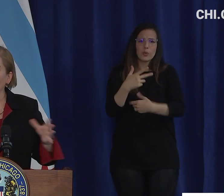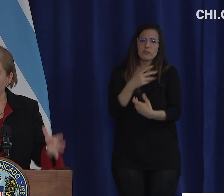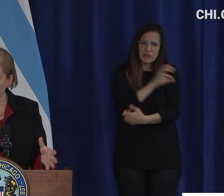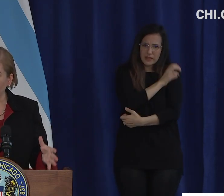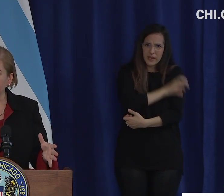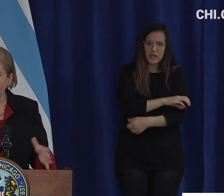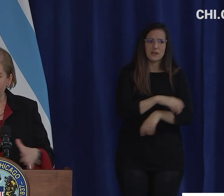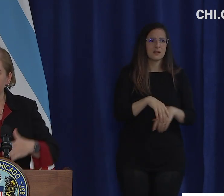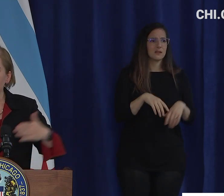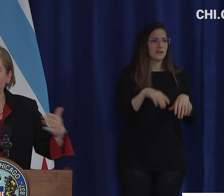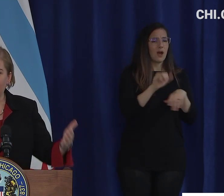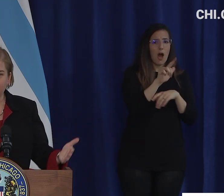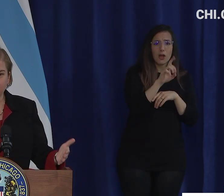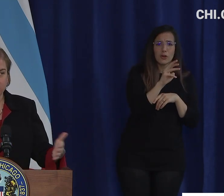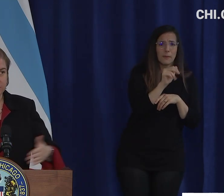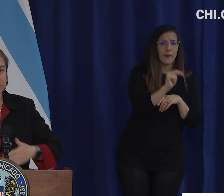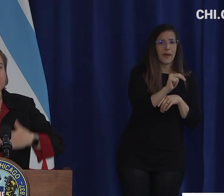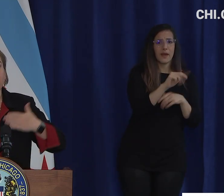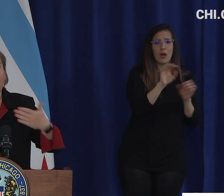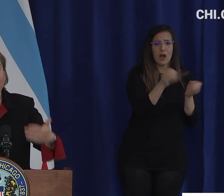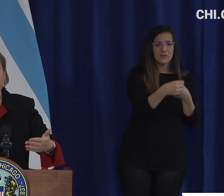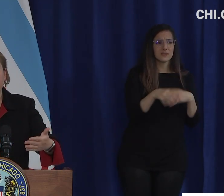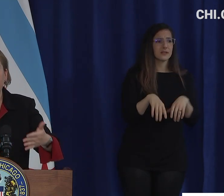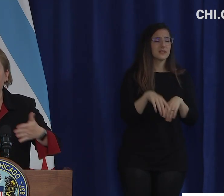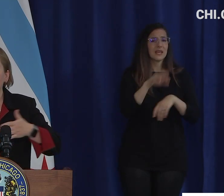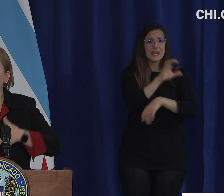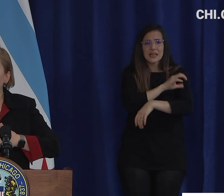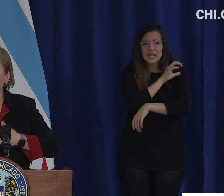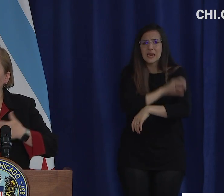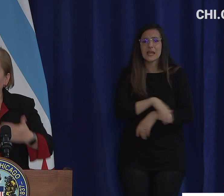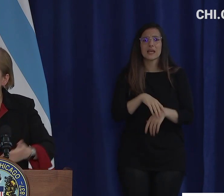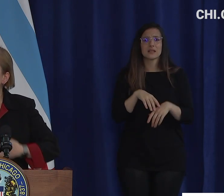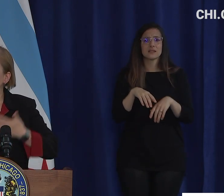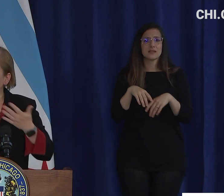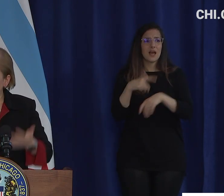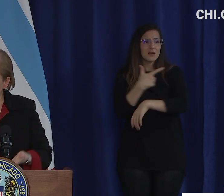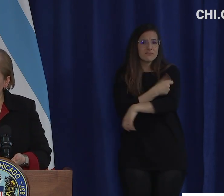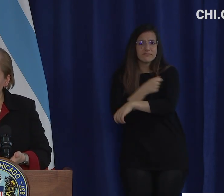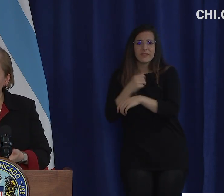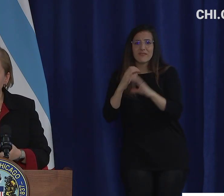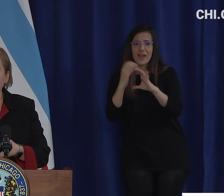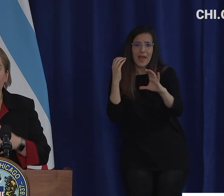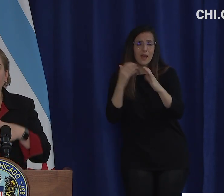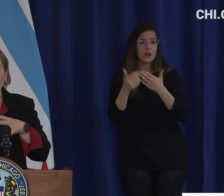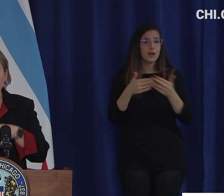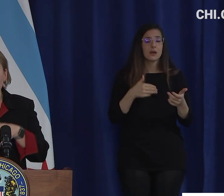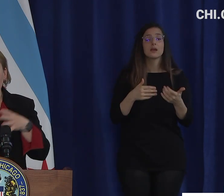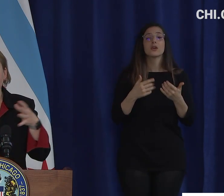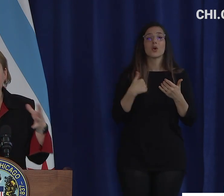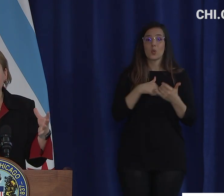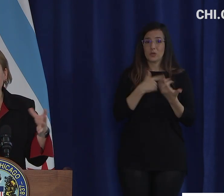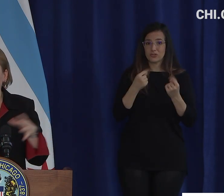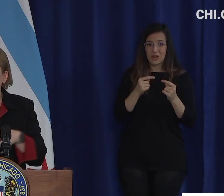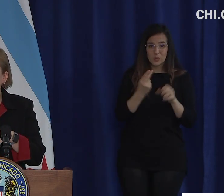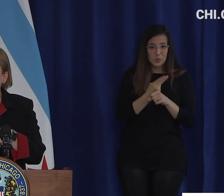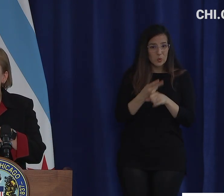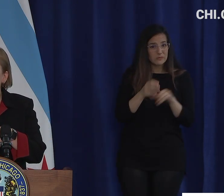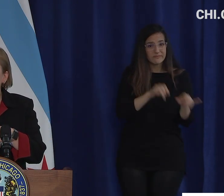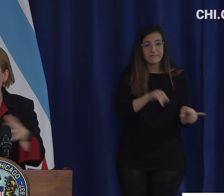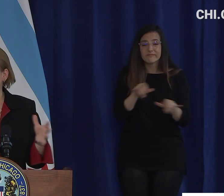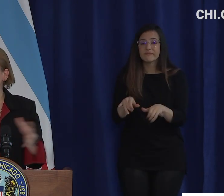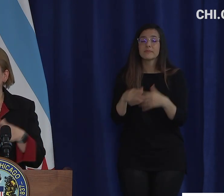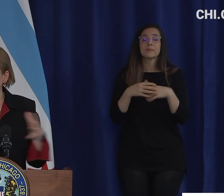to more controlled settings so we can have social distancing. We're having people register in advance. We're trying to use some of